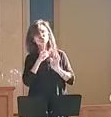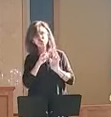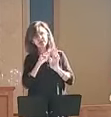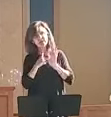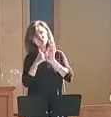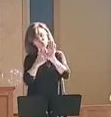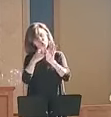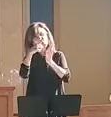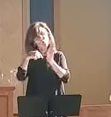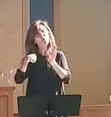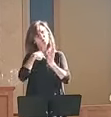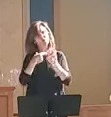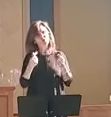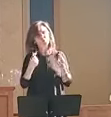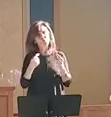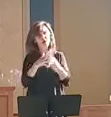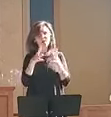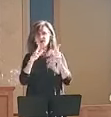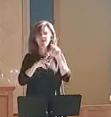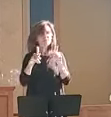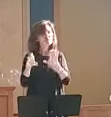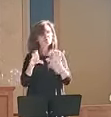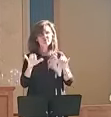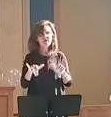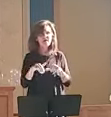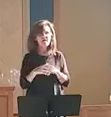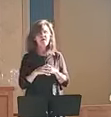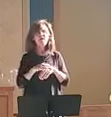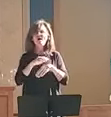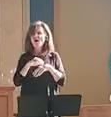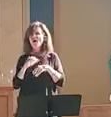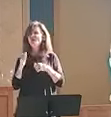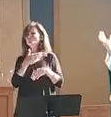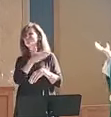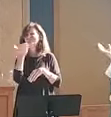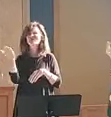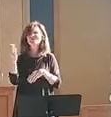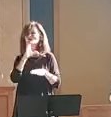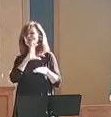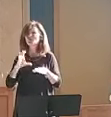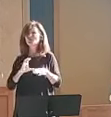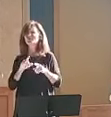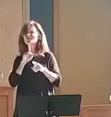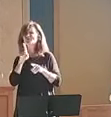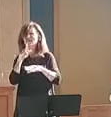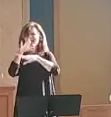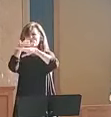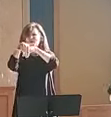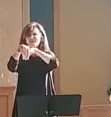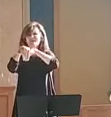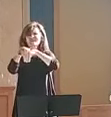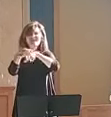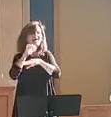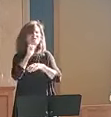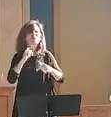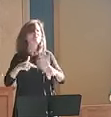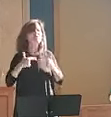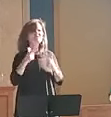A lot of people do that, right? Oh, you Christians are nothing but a bunch of hypocrites. Perhaps.